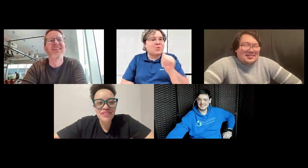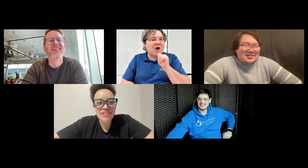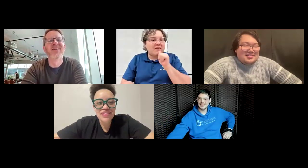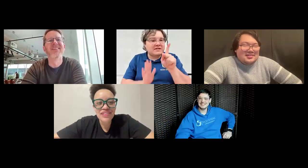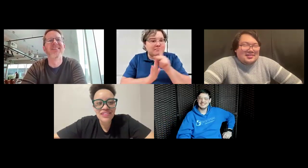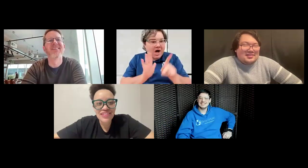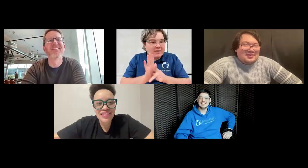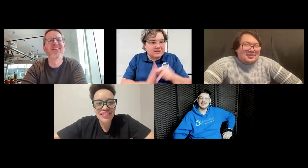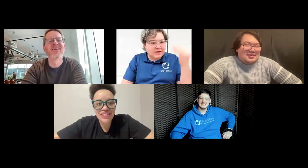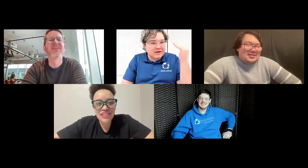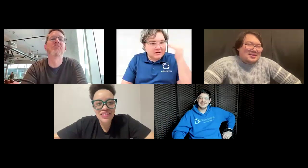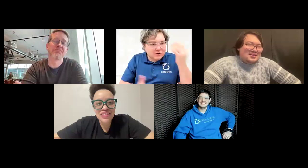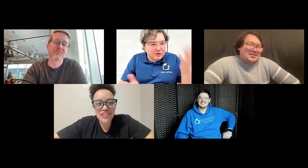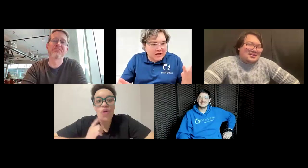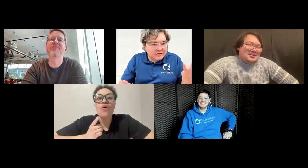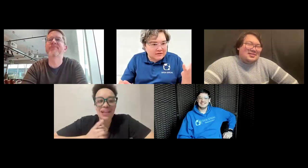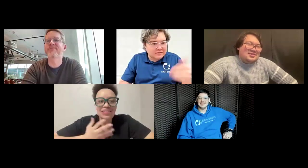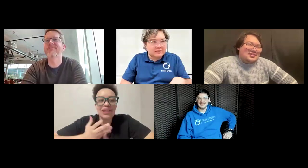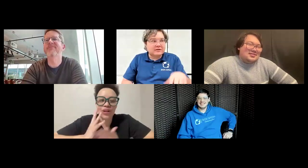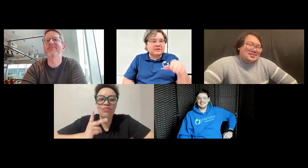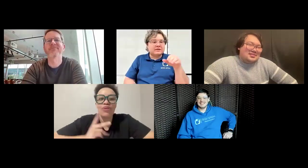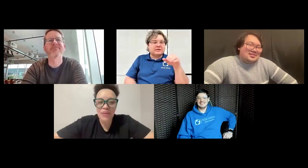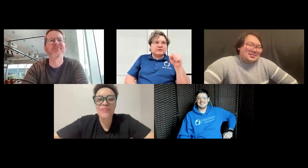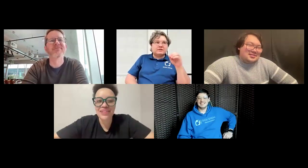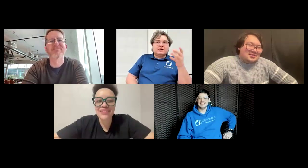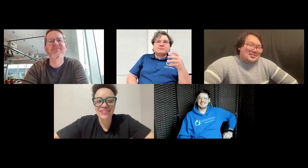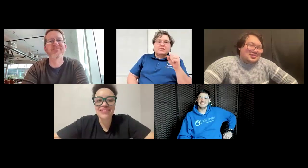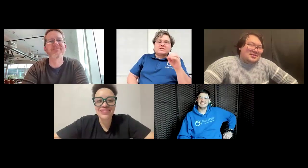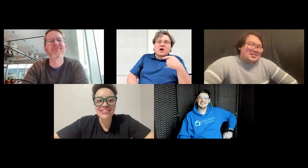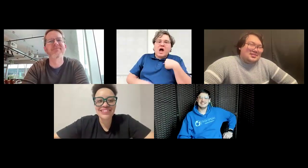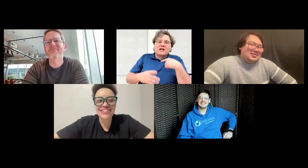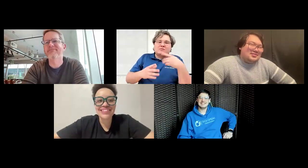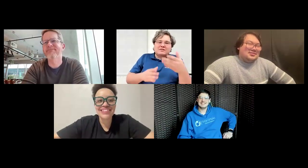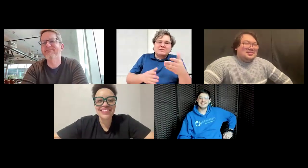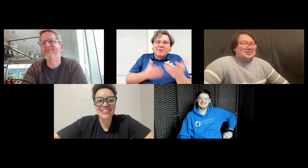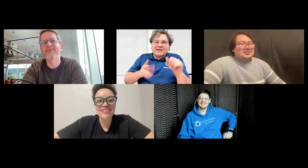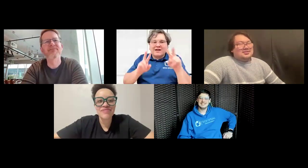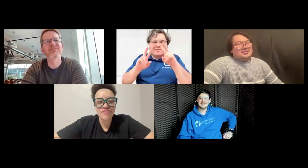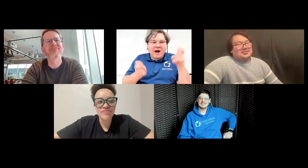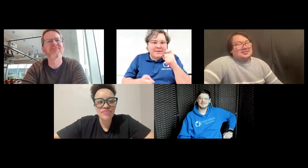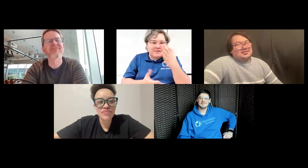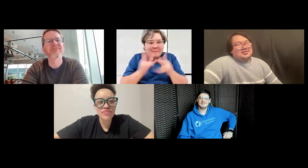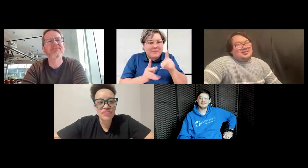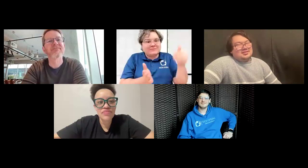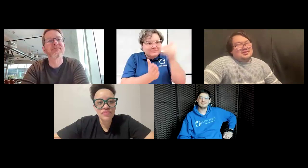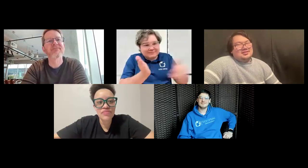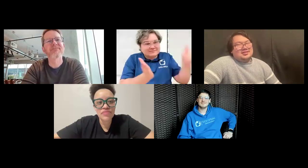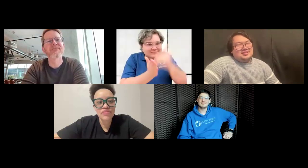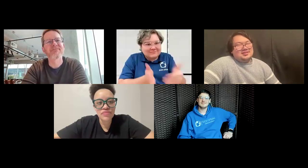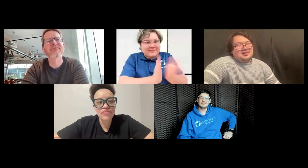we were talking about the data privacy policy as well. I'm not sure if you're aware of that. I'm glad you brought that up. Yeah, so I want to bring that